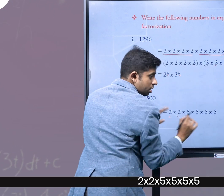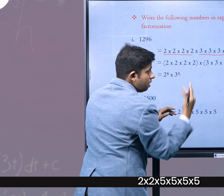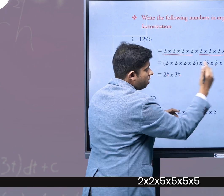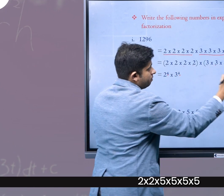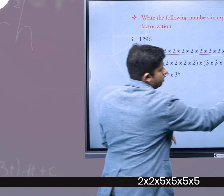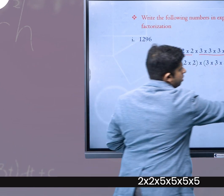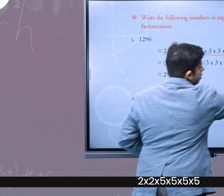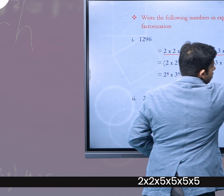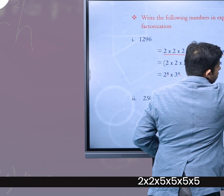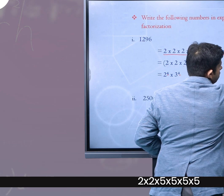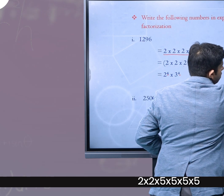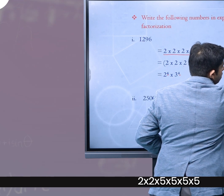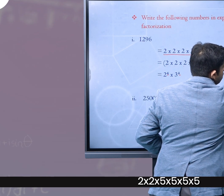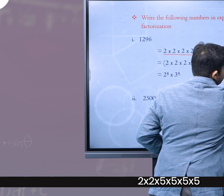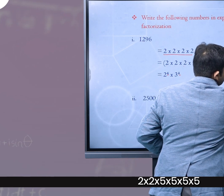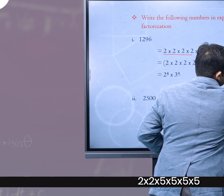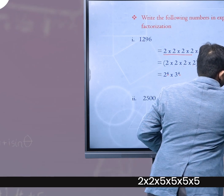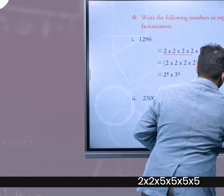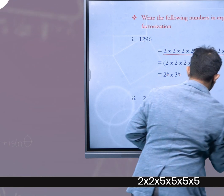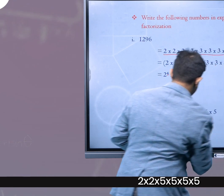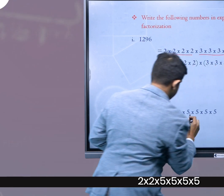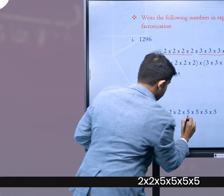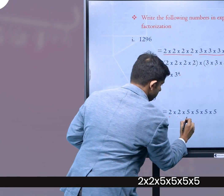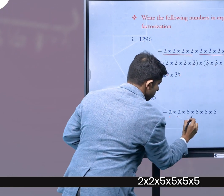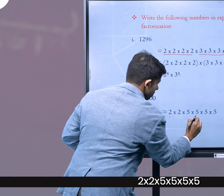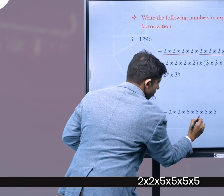2 into 2 into 5 into 5 into 5 into 5.